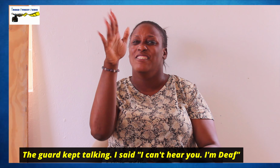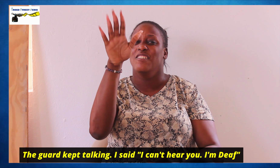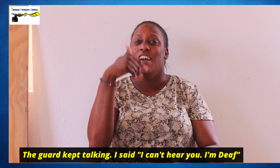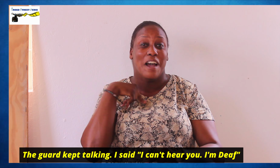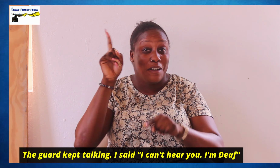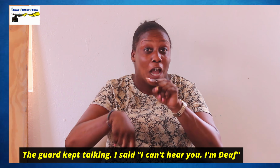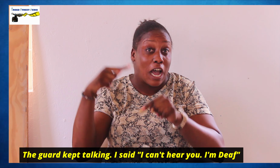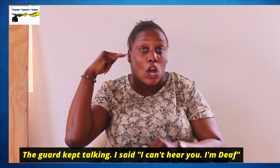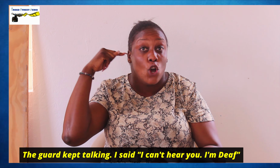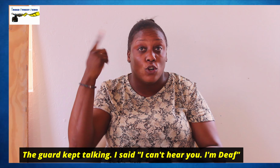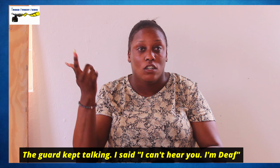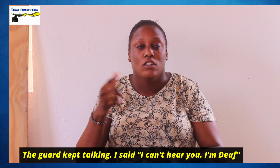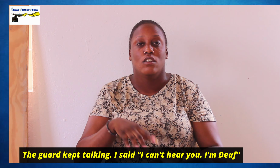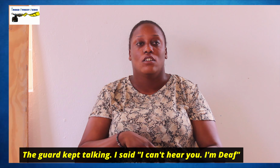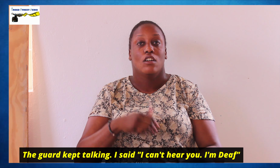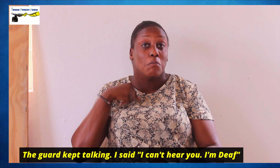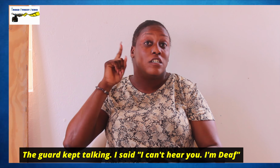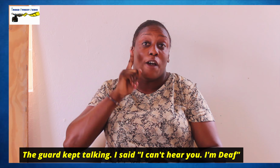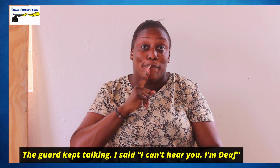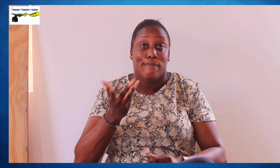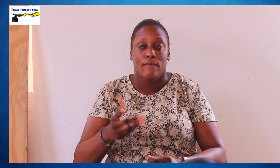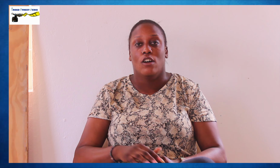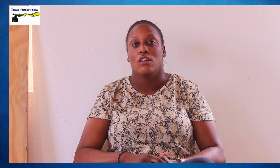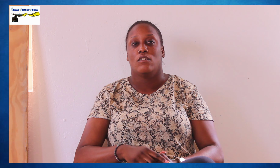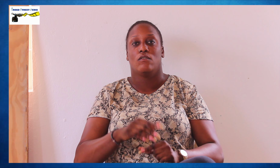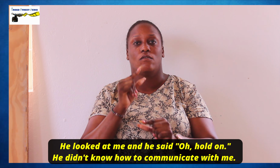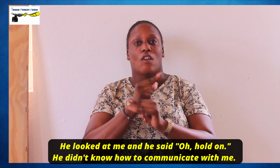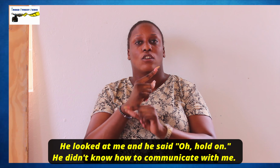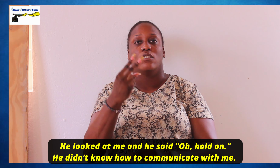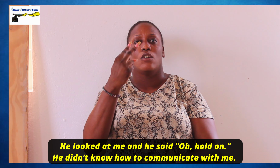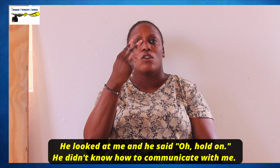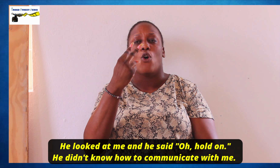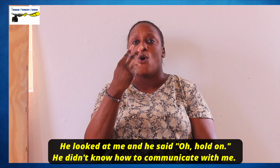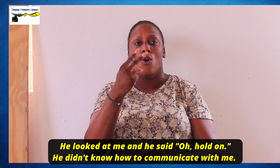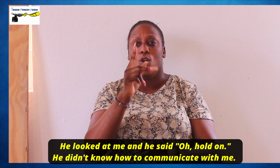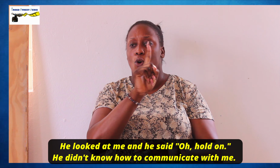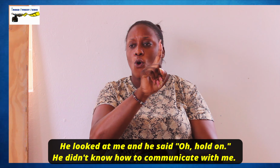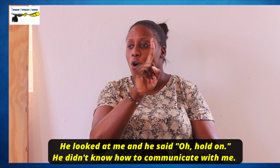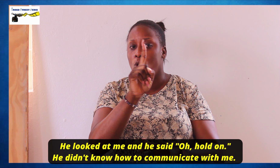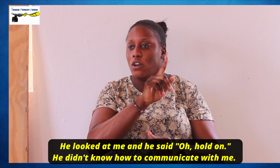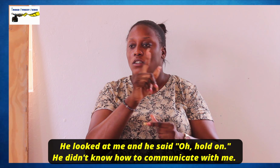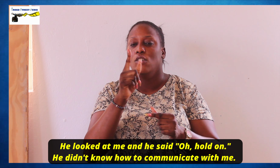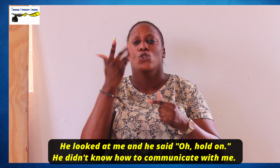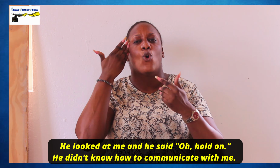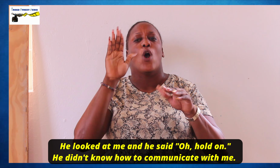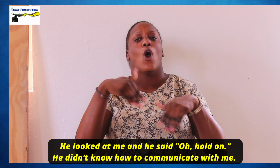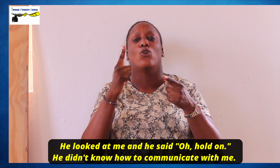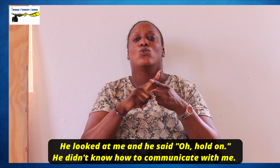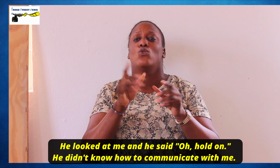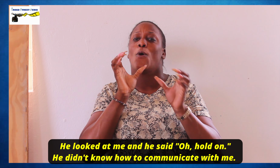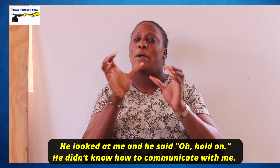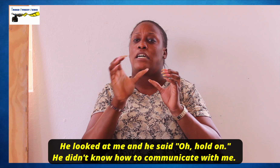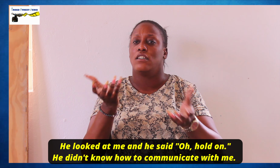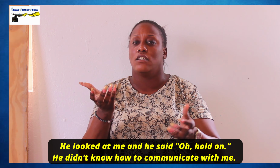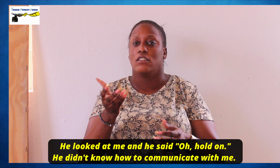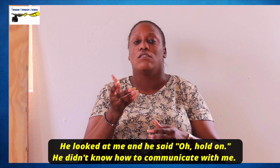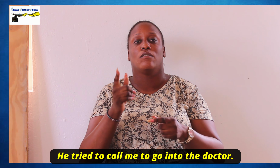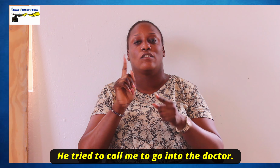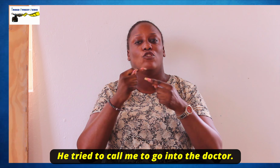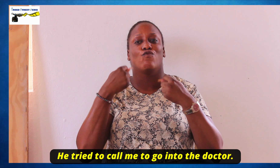I said, I can't hear you. I am deaf. He looked at me and he said, Oh, hold on. He didn't know how to communicate